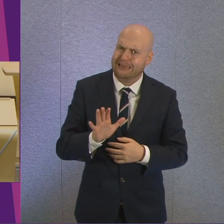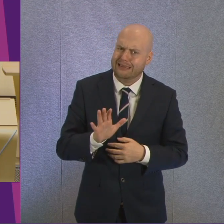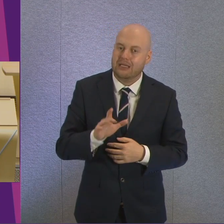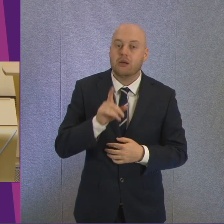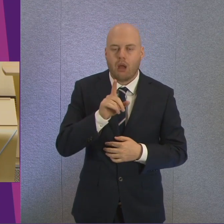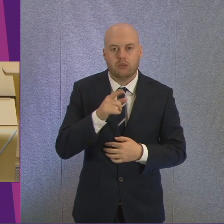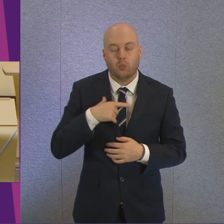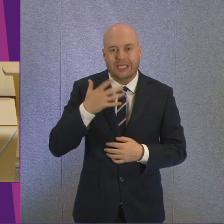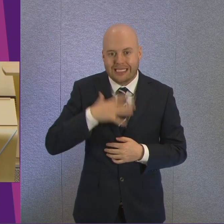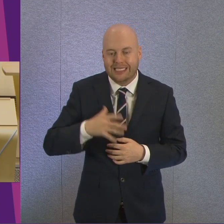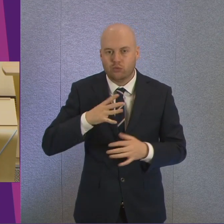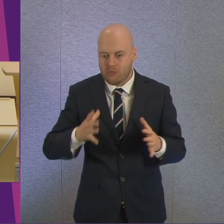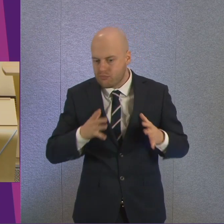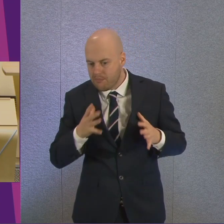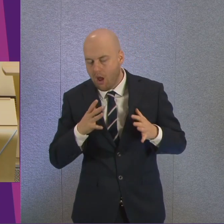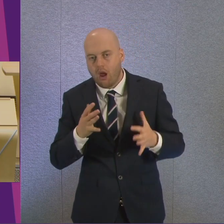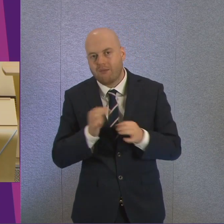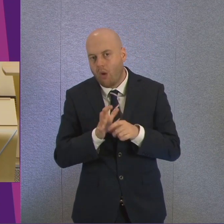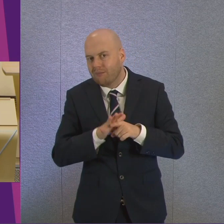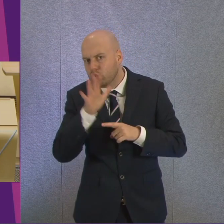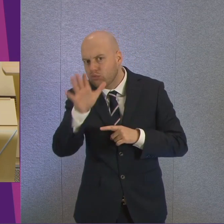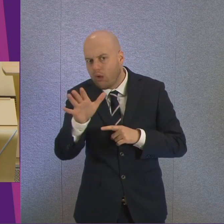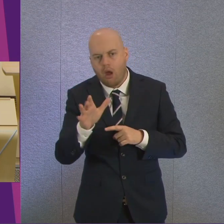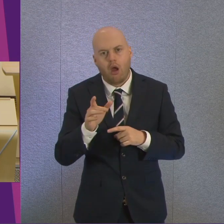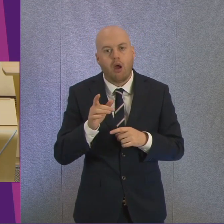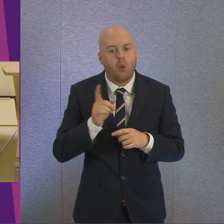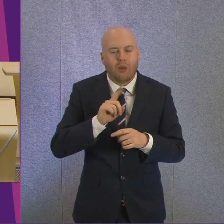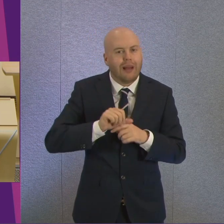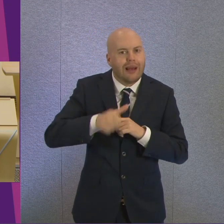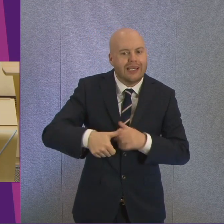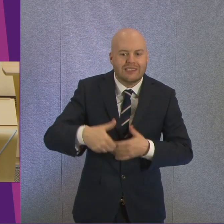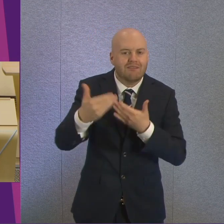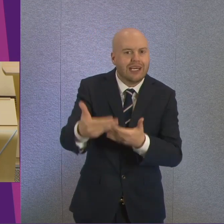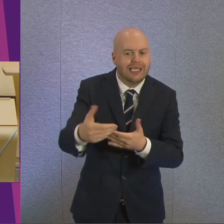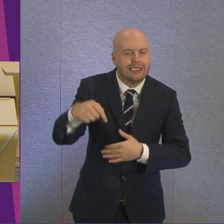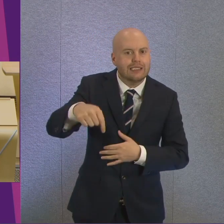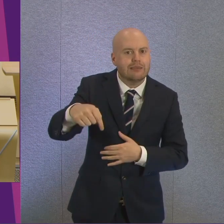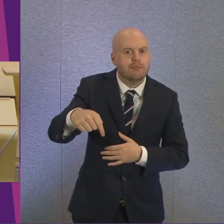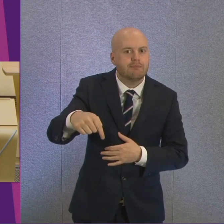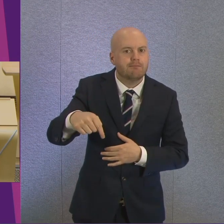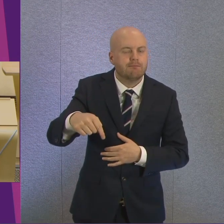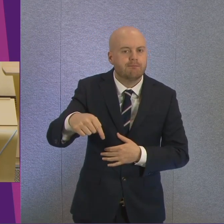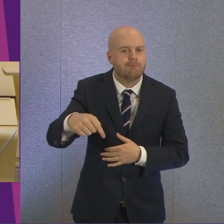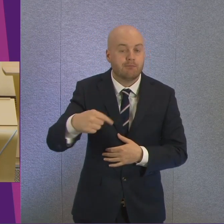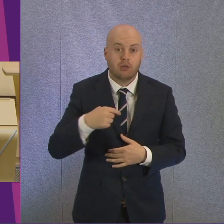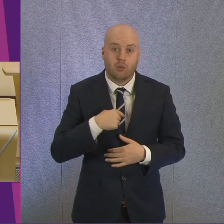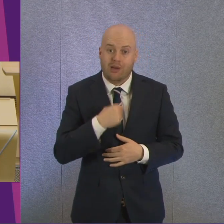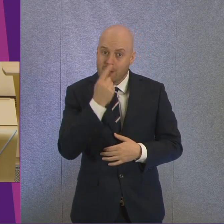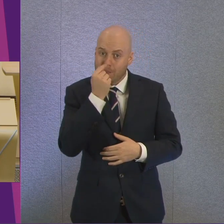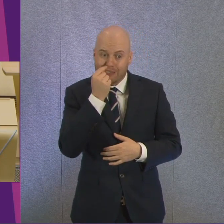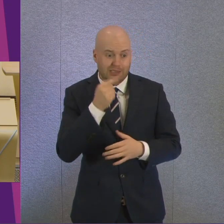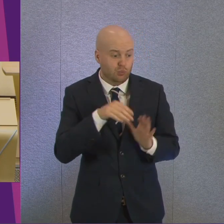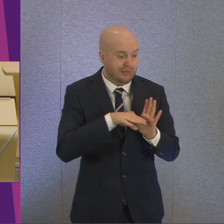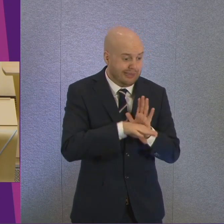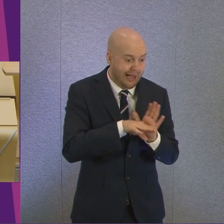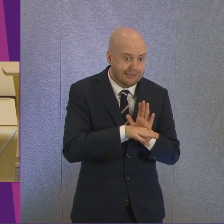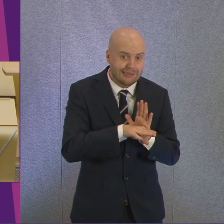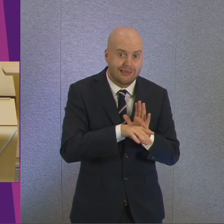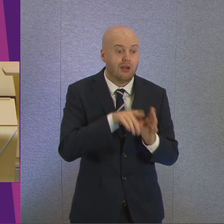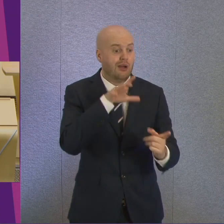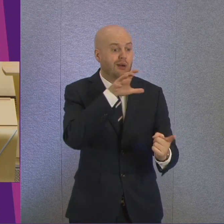testing infrastructure we will need as we move to the next phase. Our capacity to test, trace and isolate will